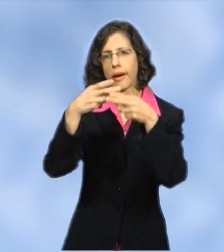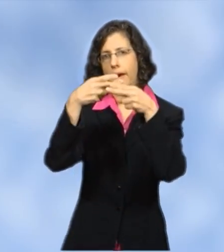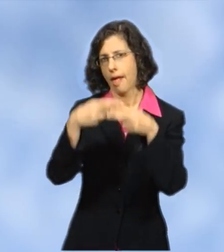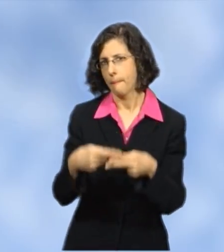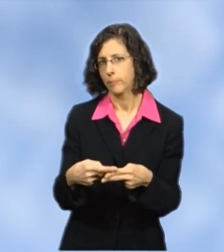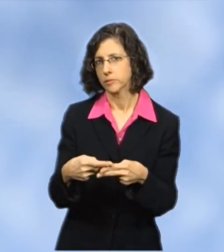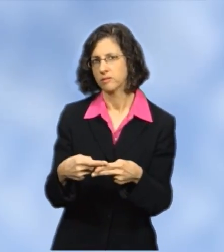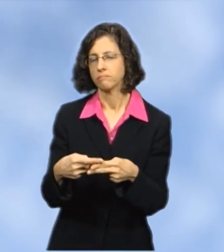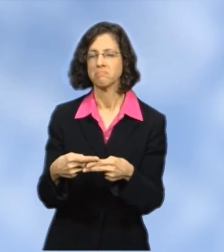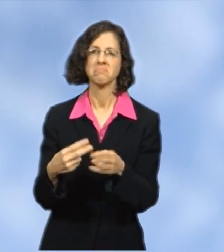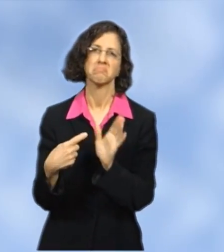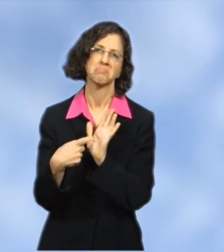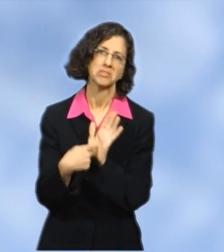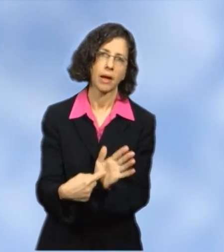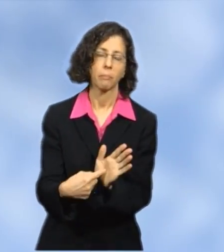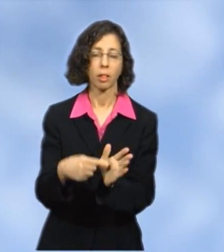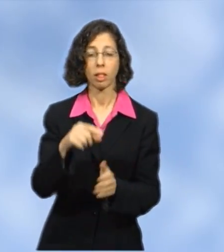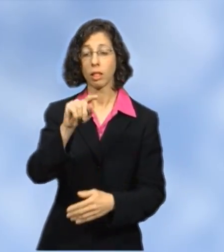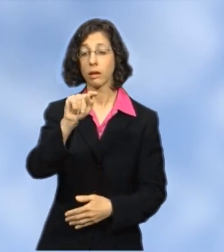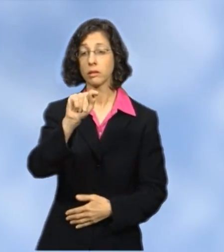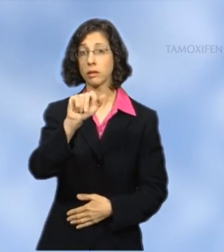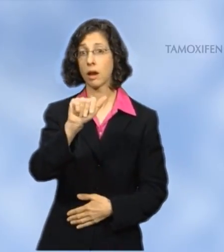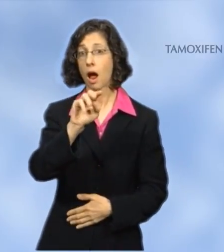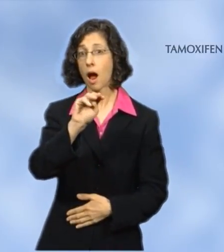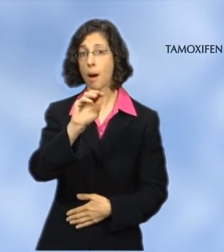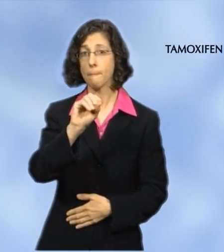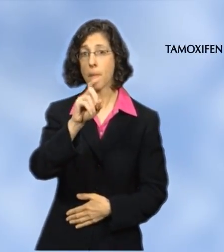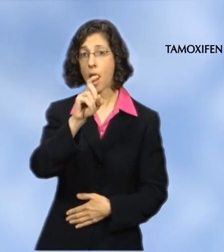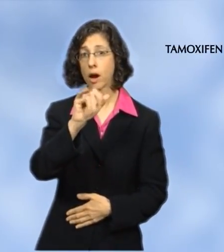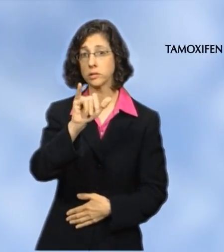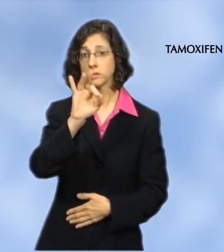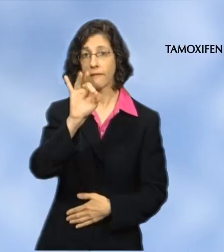medicines, such as tamoxifen